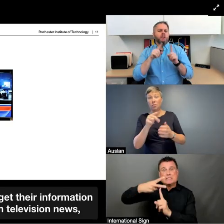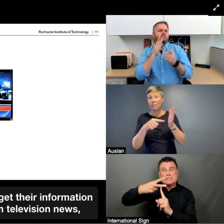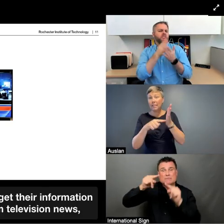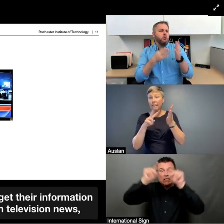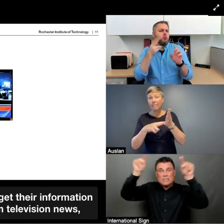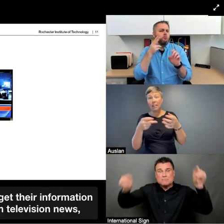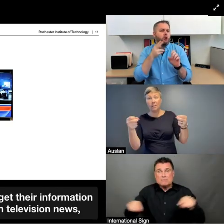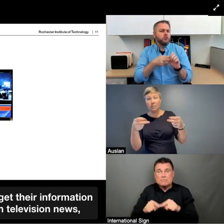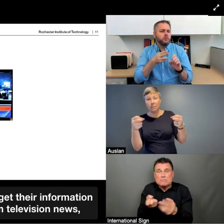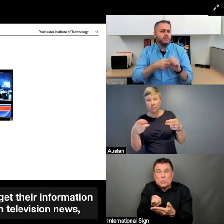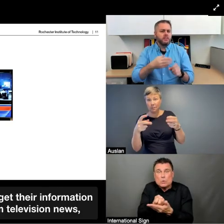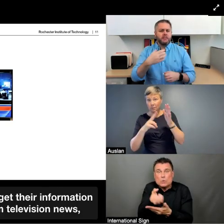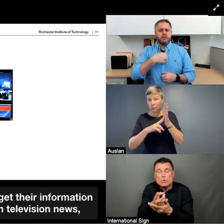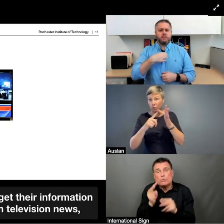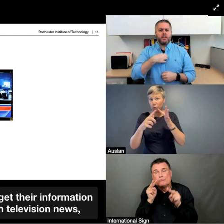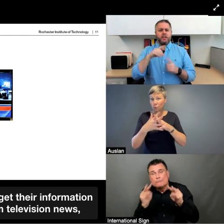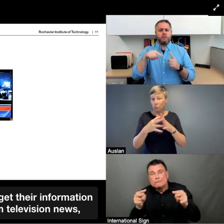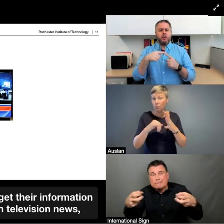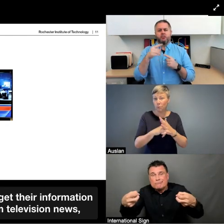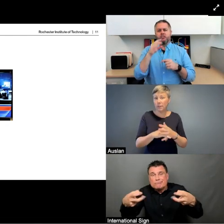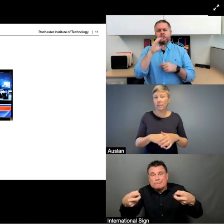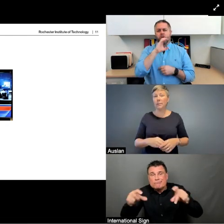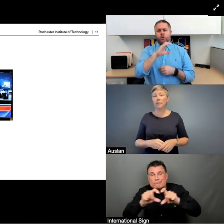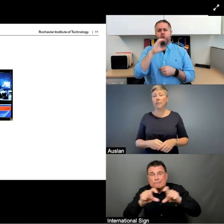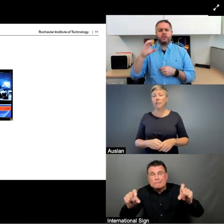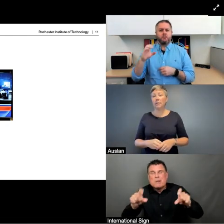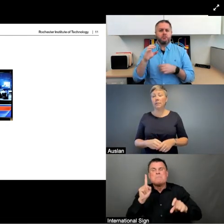Some get their information from television news.